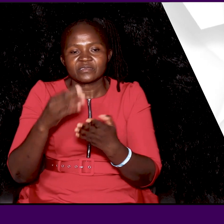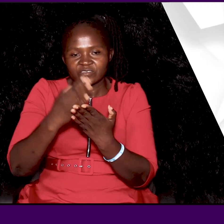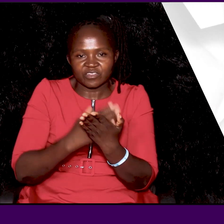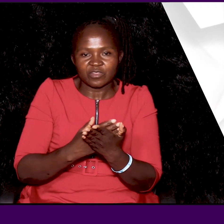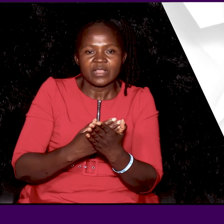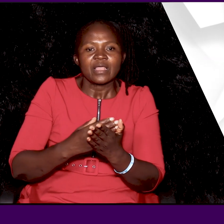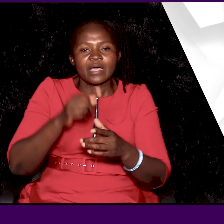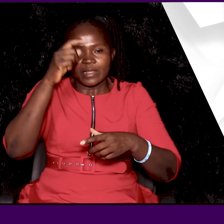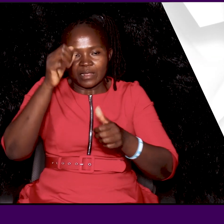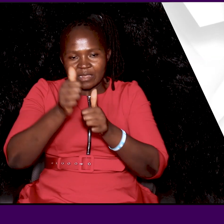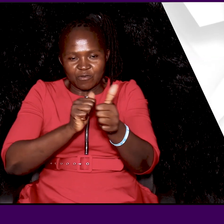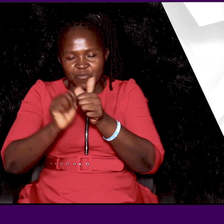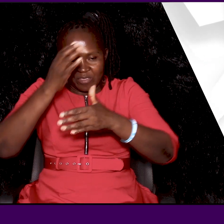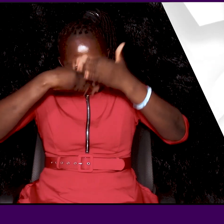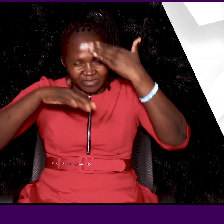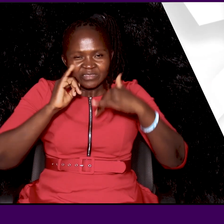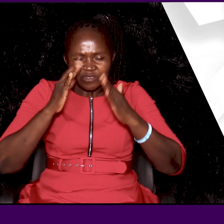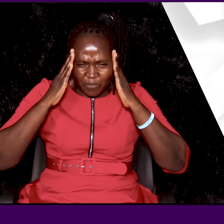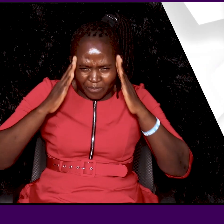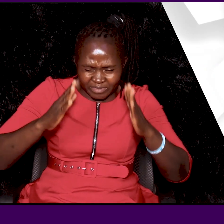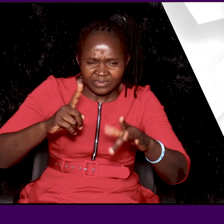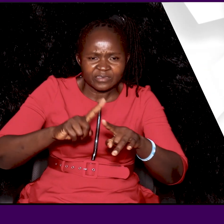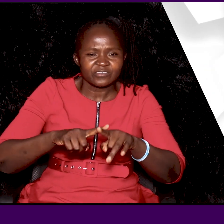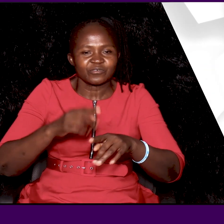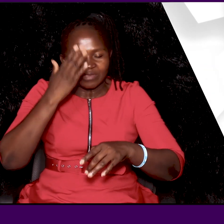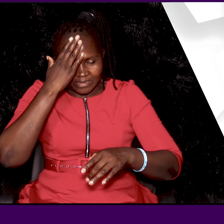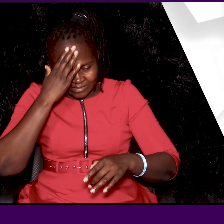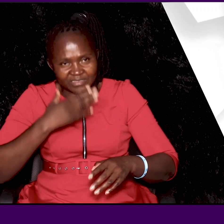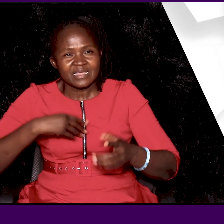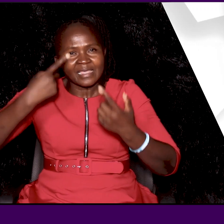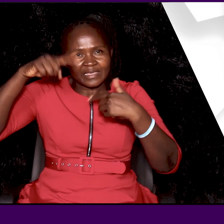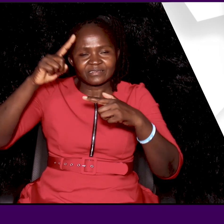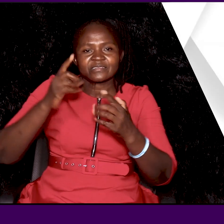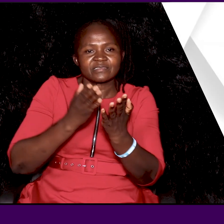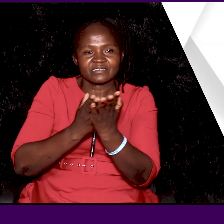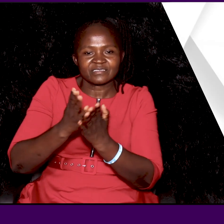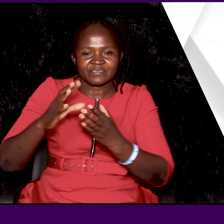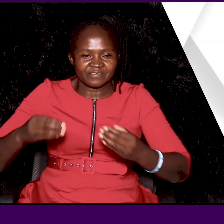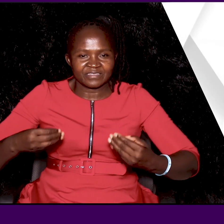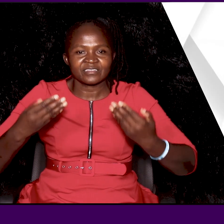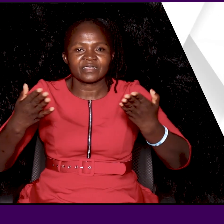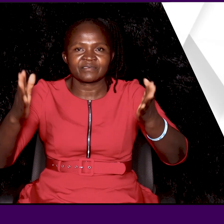Alupe University is committed to courtesy and excellence in service delivery.